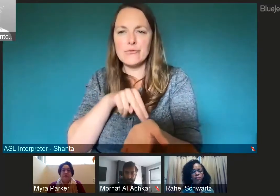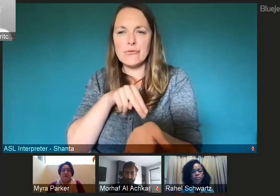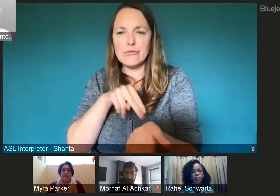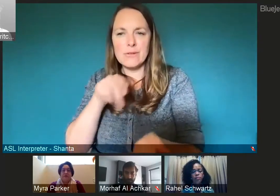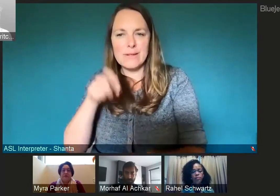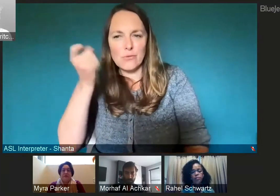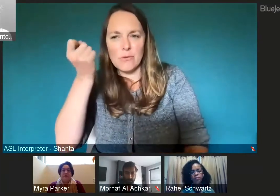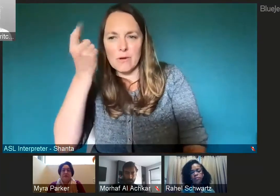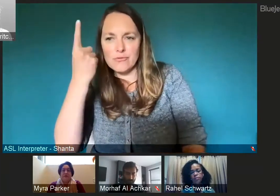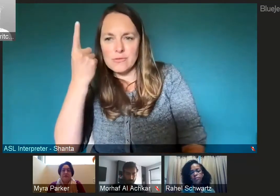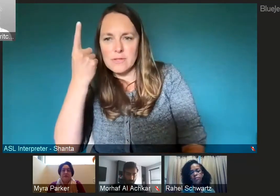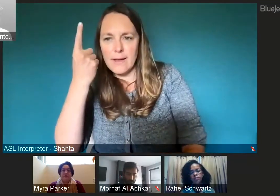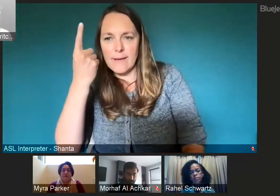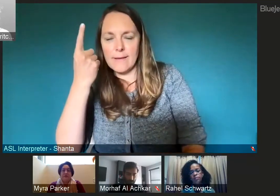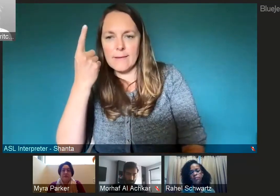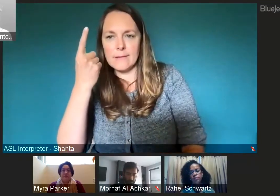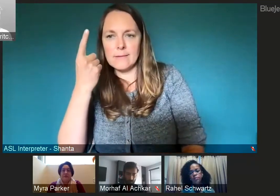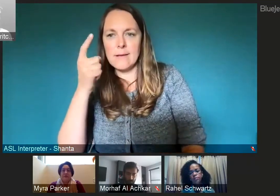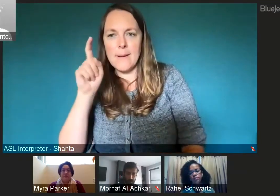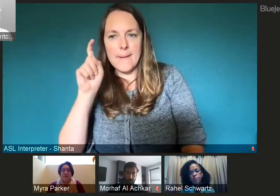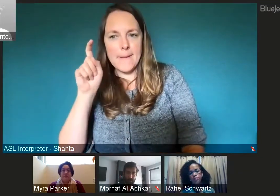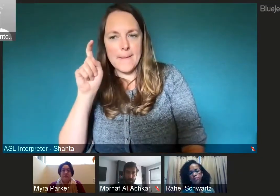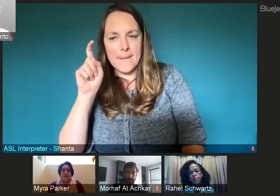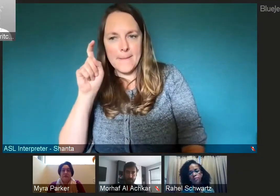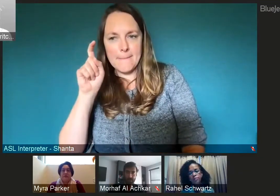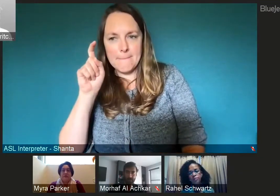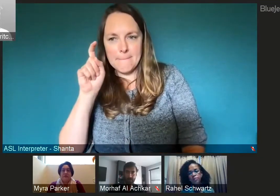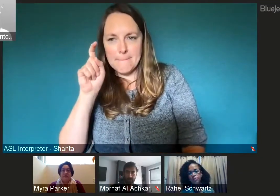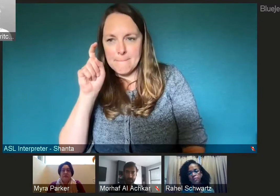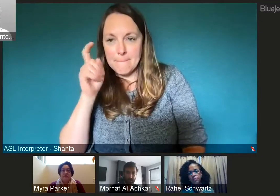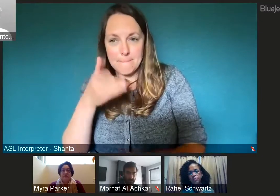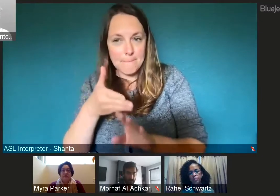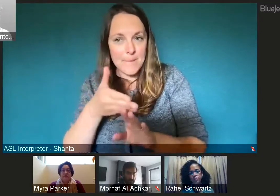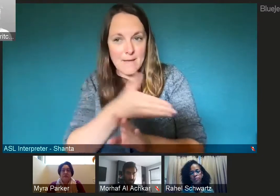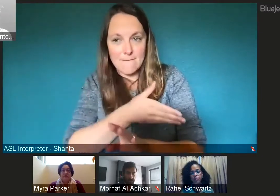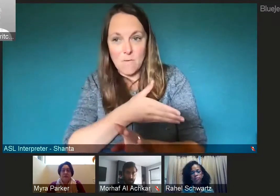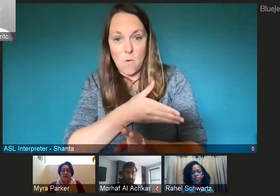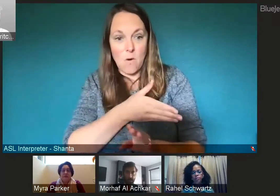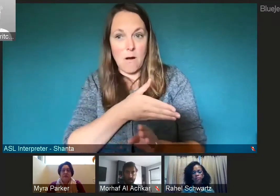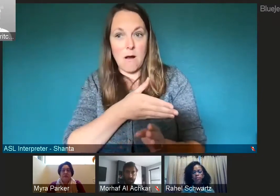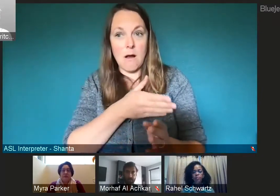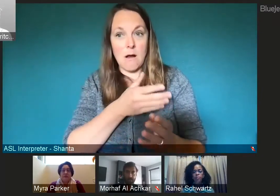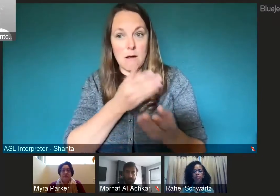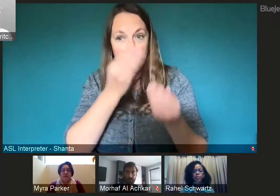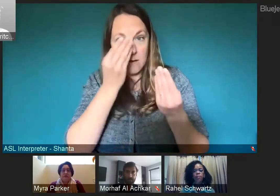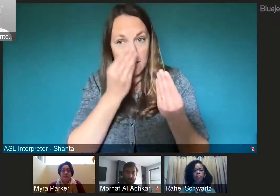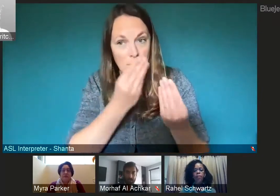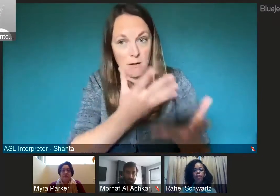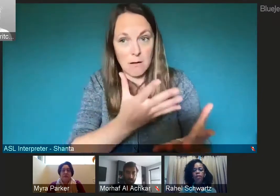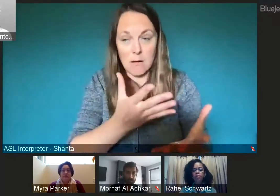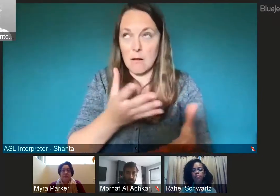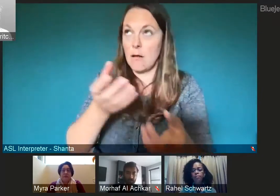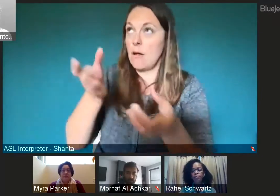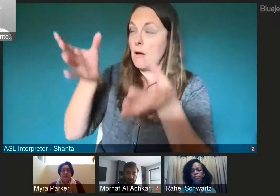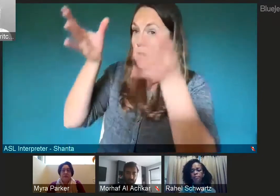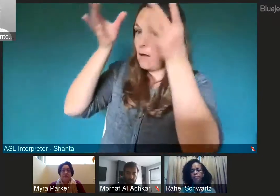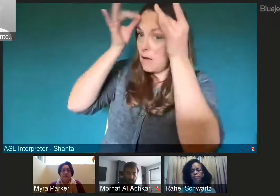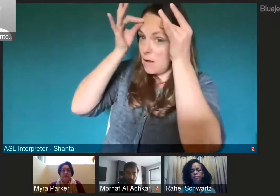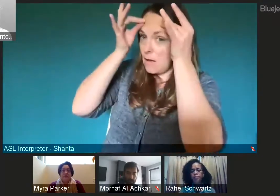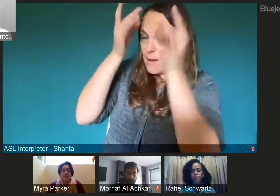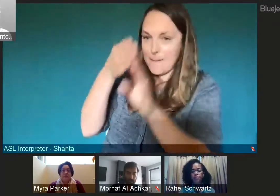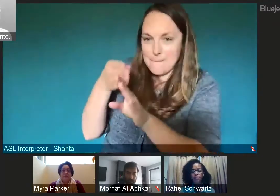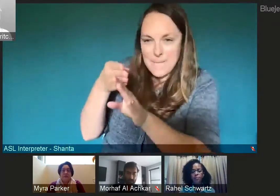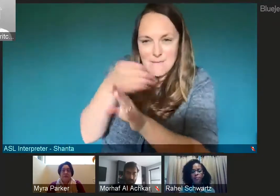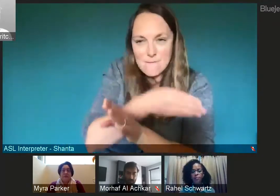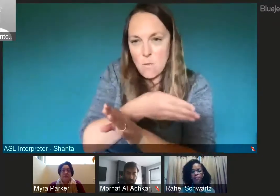understand that they have to have, before the message is delivered, about the